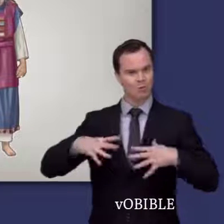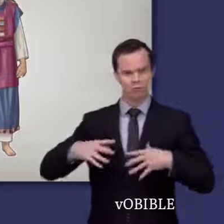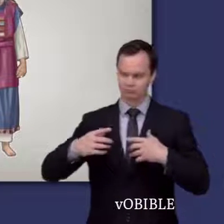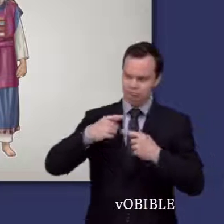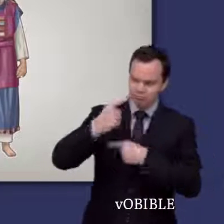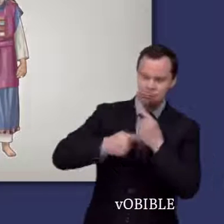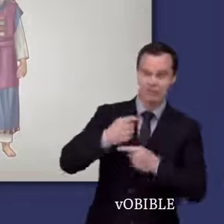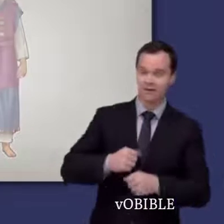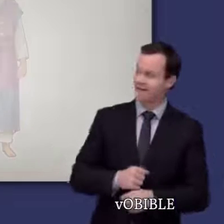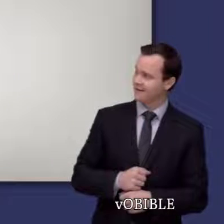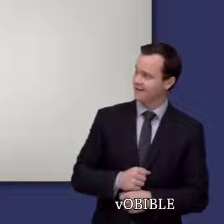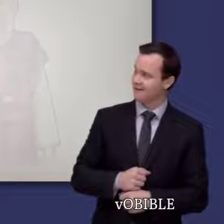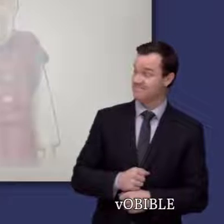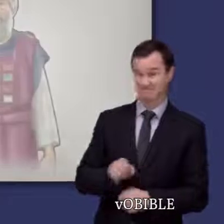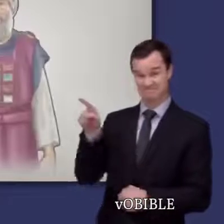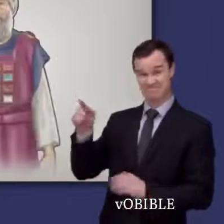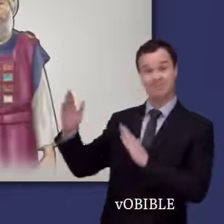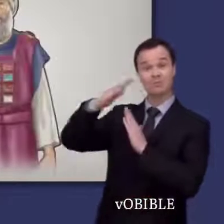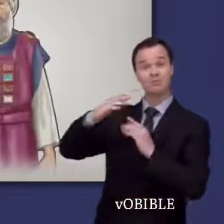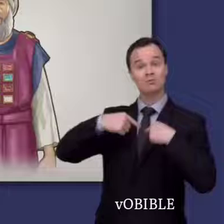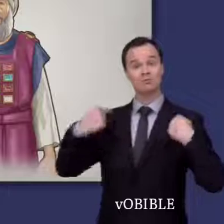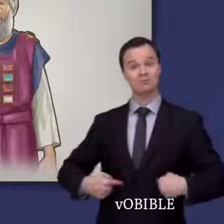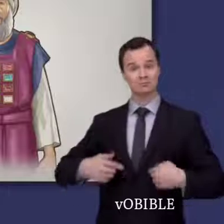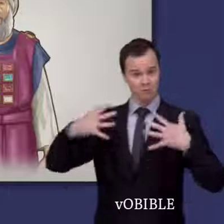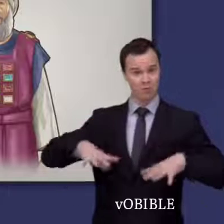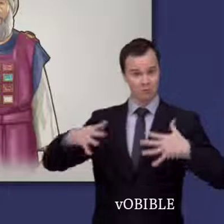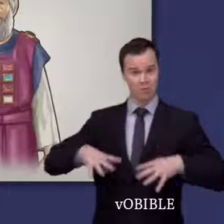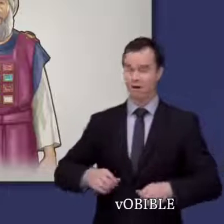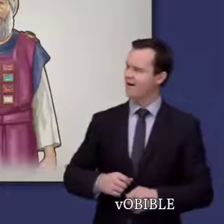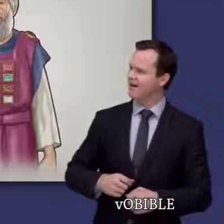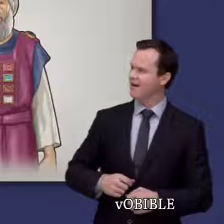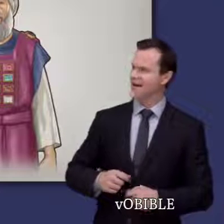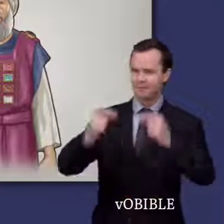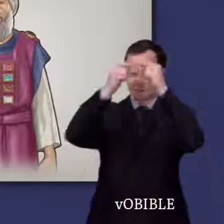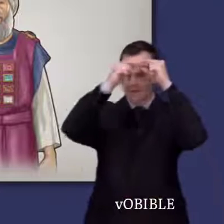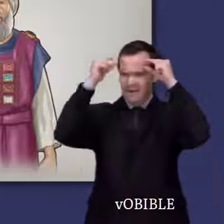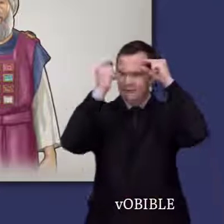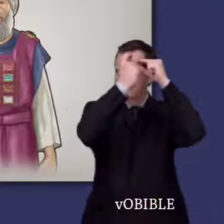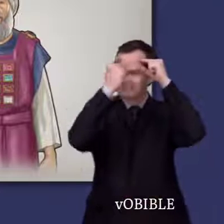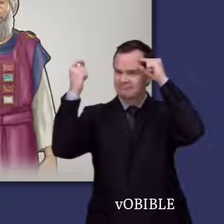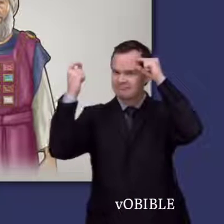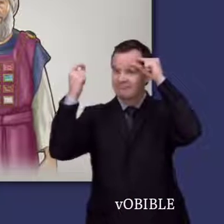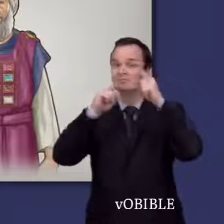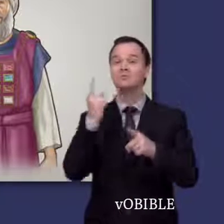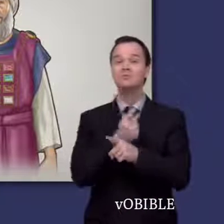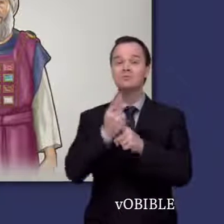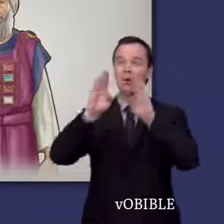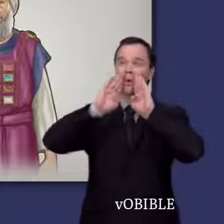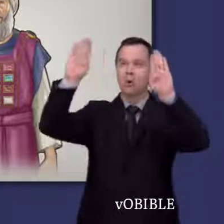the installation of the priesthood. The high priest's attire includes an ephod and a turban with a golden